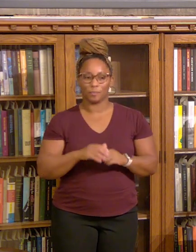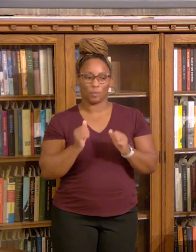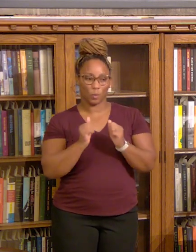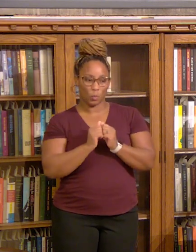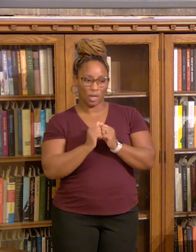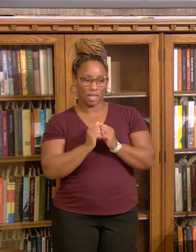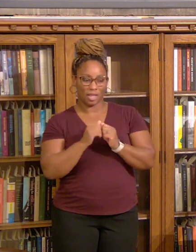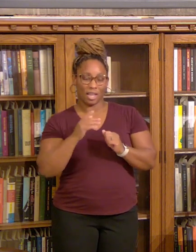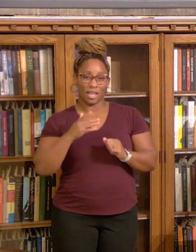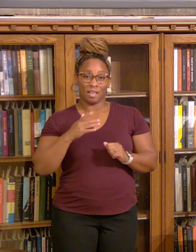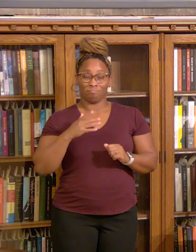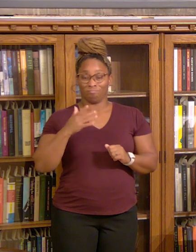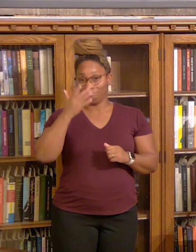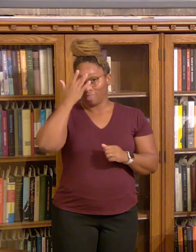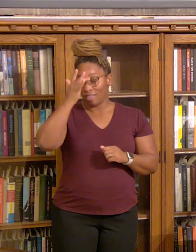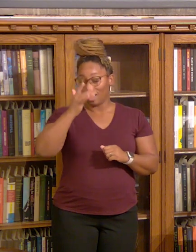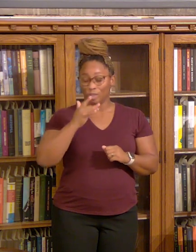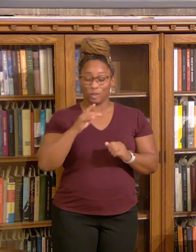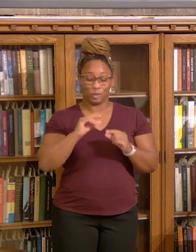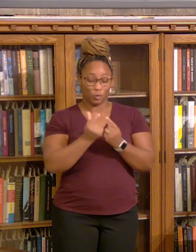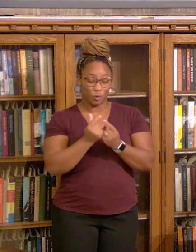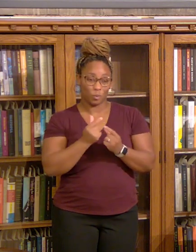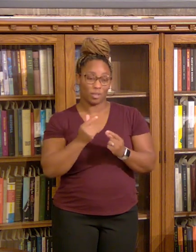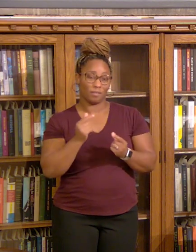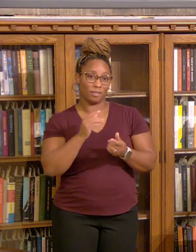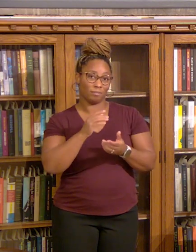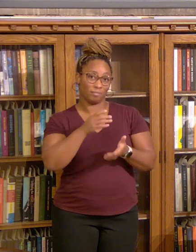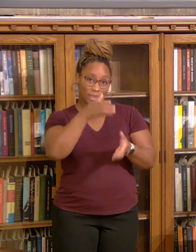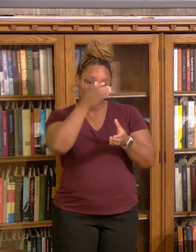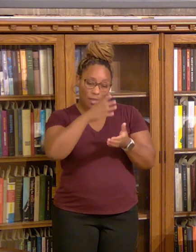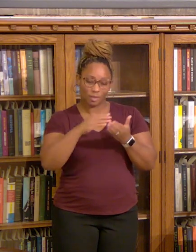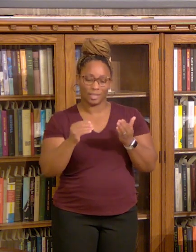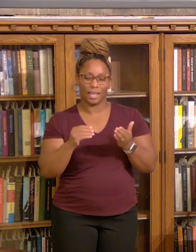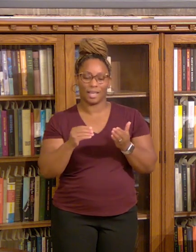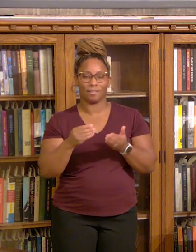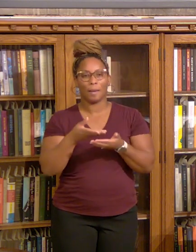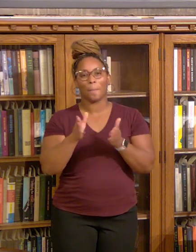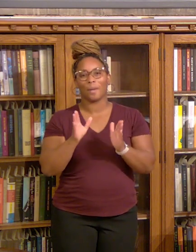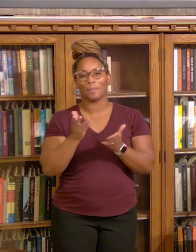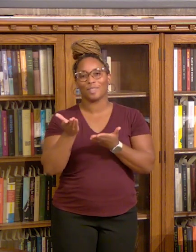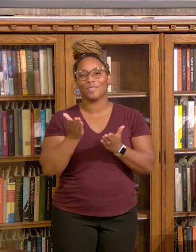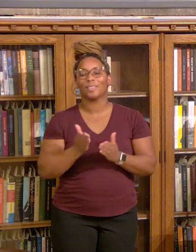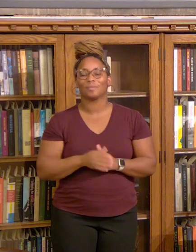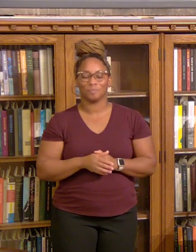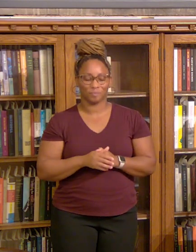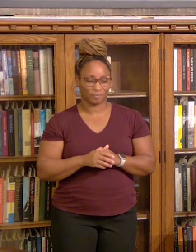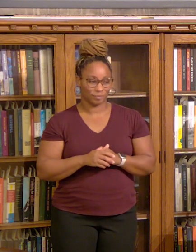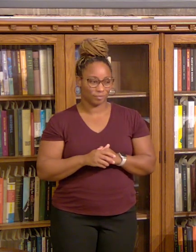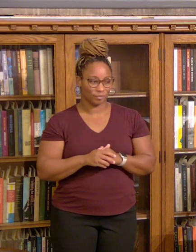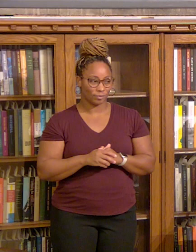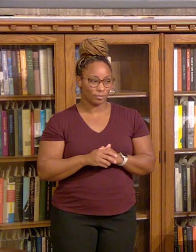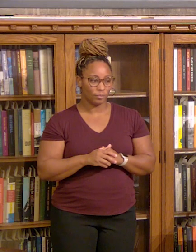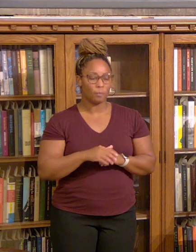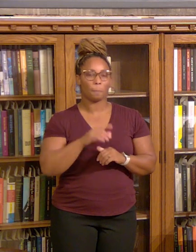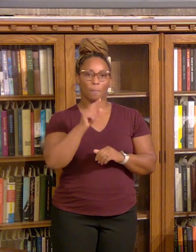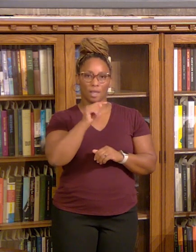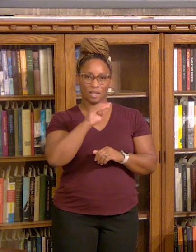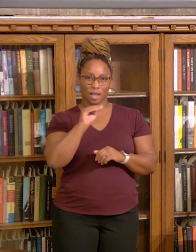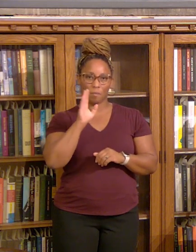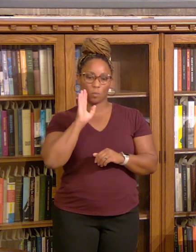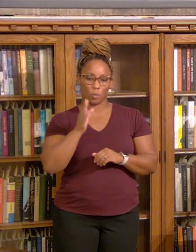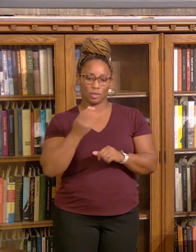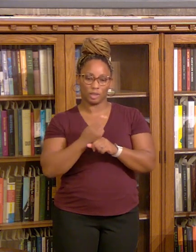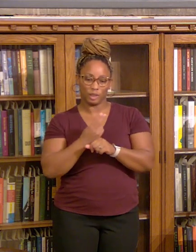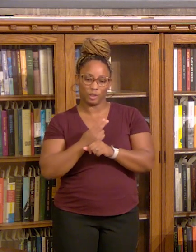with this really illustrious group of Scholars and activists and public service so thank you very much um Tom and I are going to use our